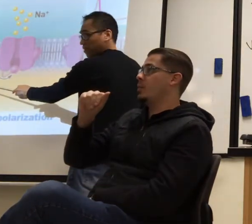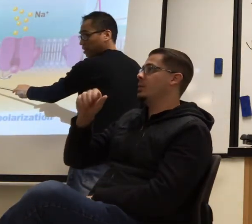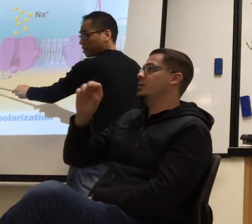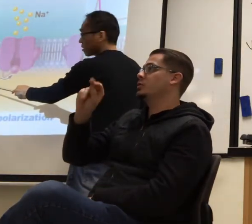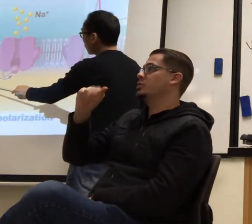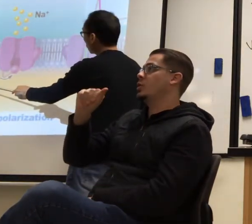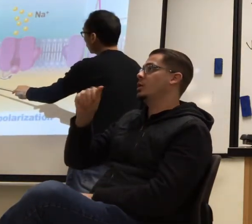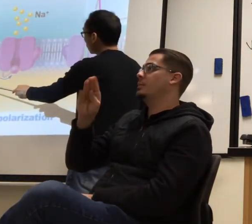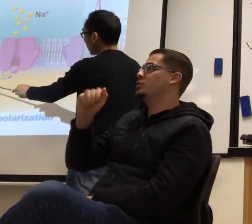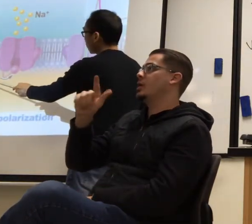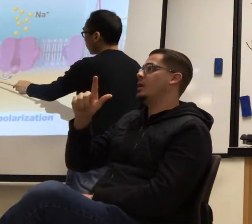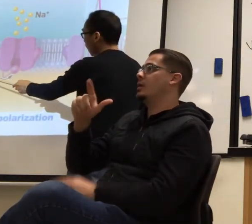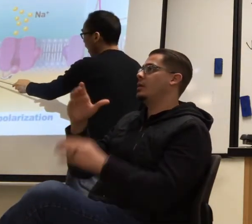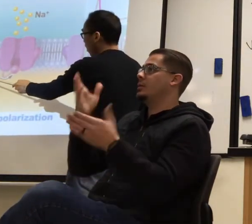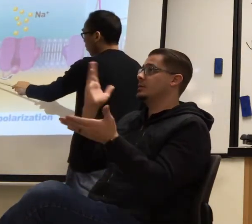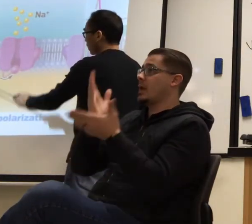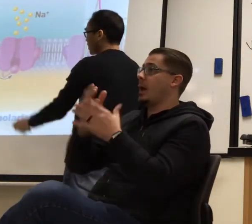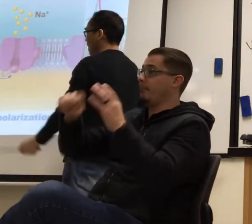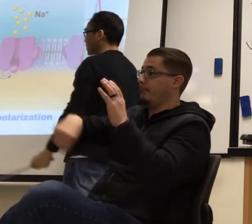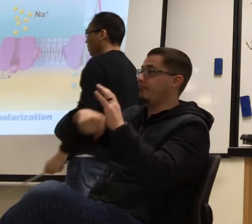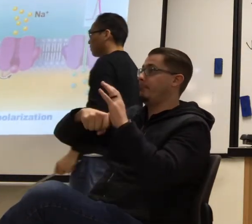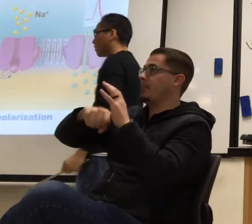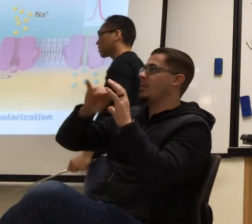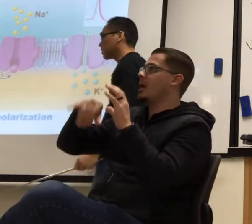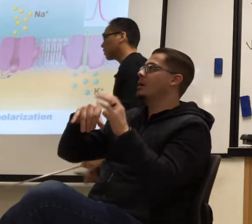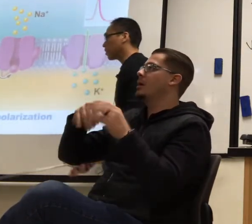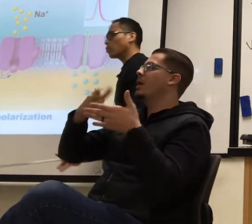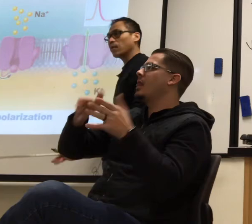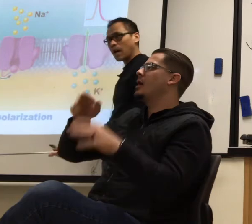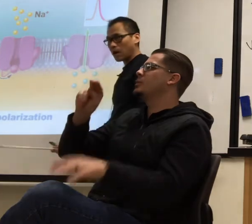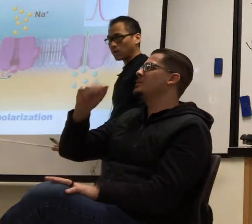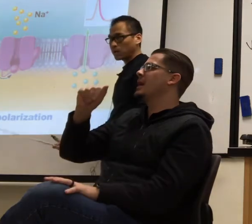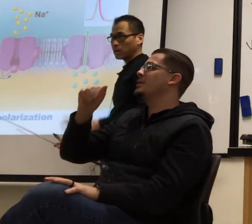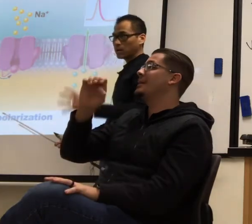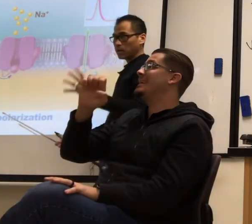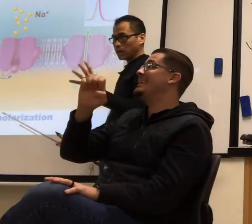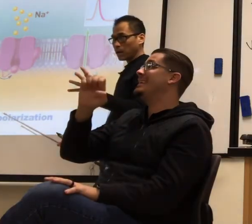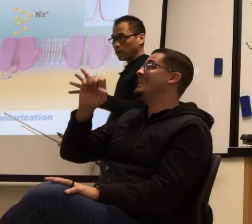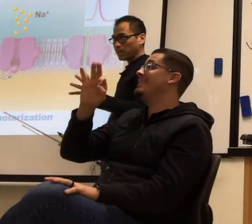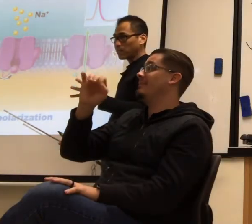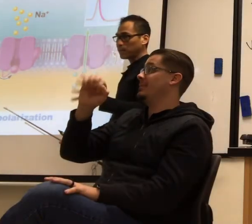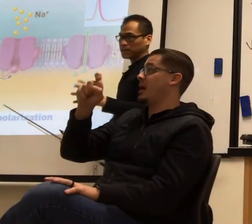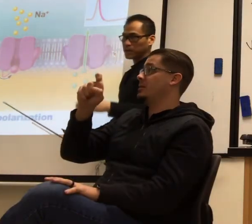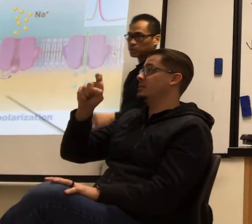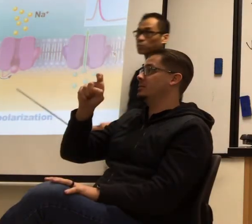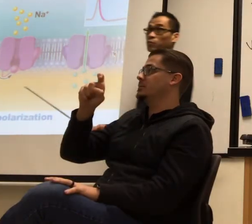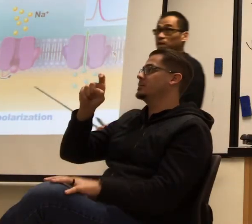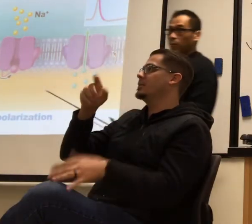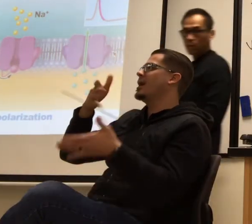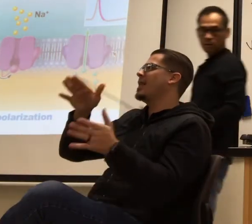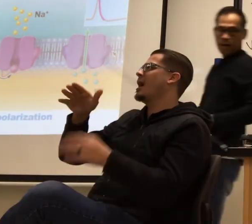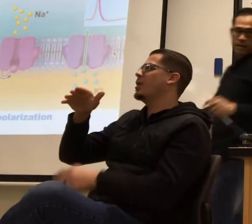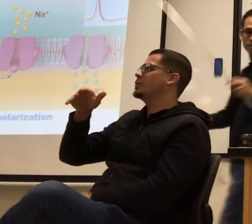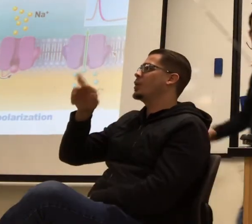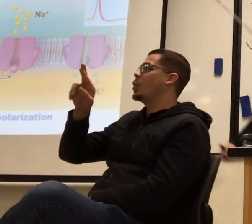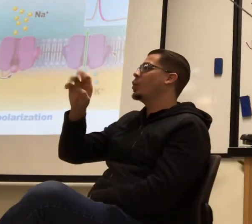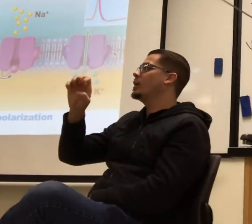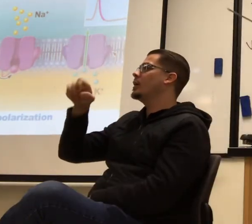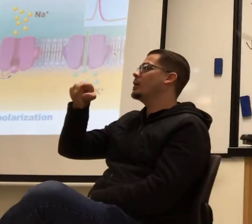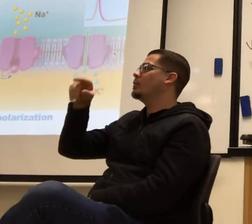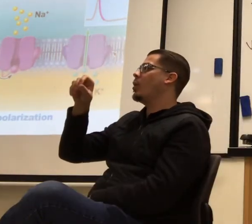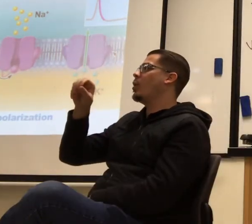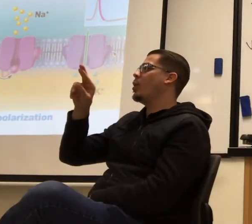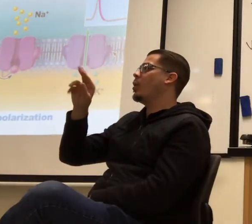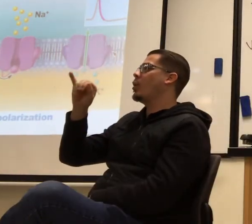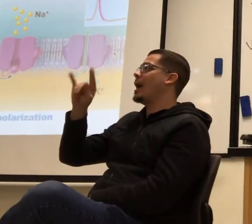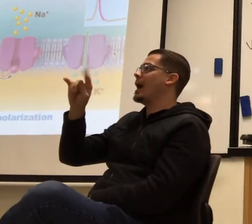been inactivated. That will allow potassium efflux, and it will allow the membrane potential to repolarize to what it